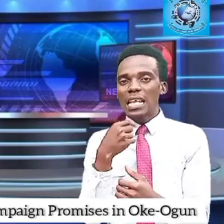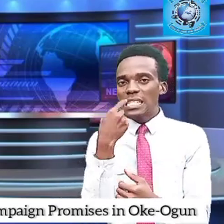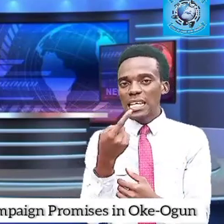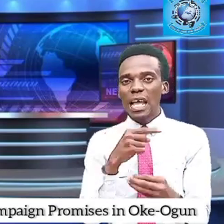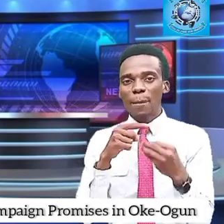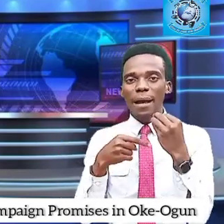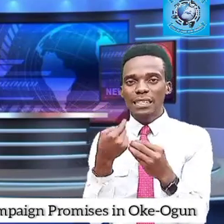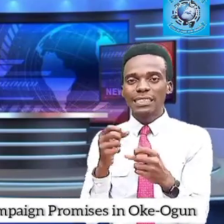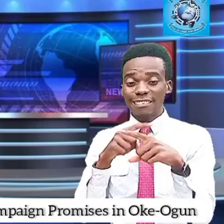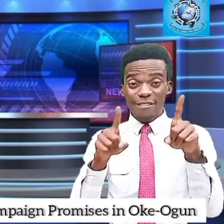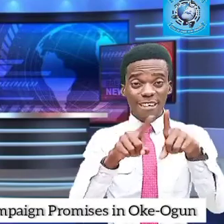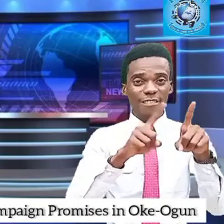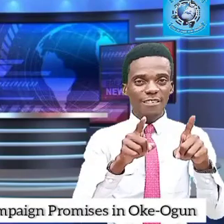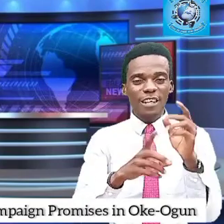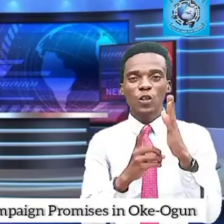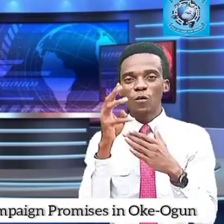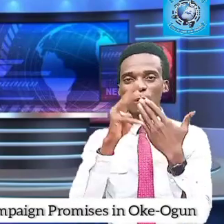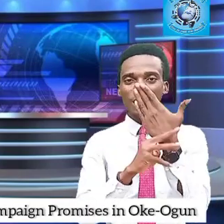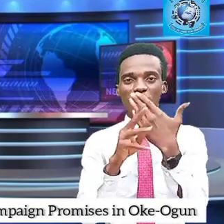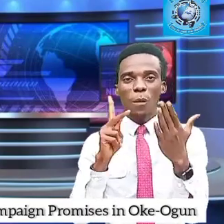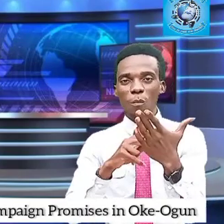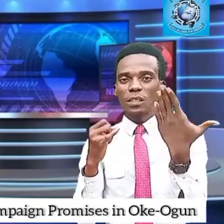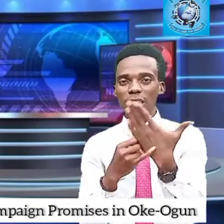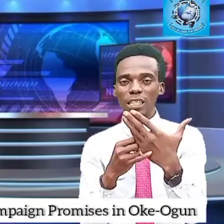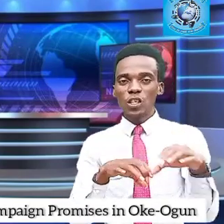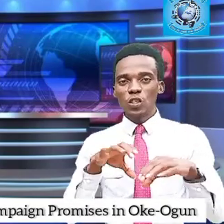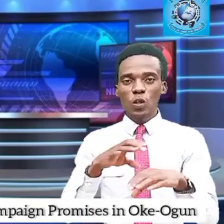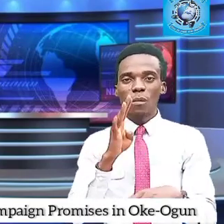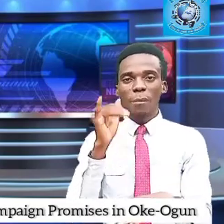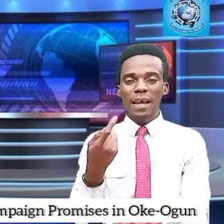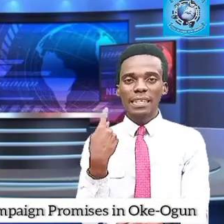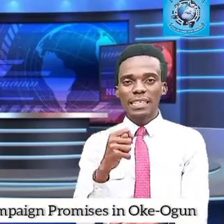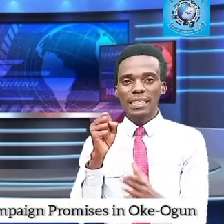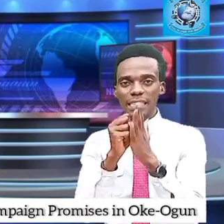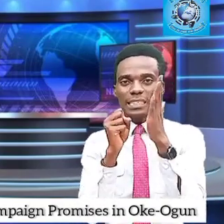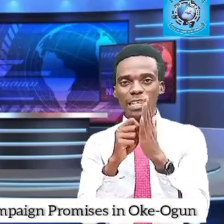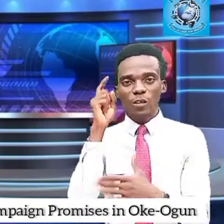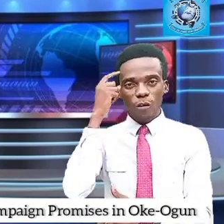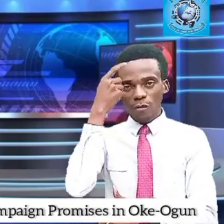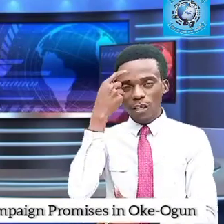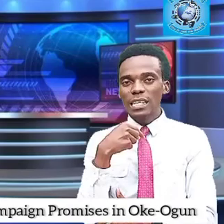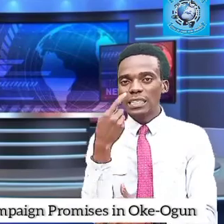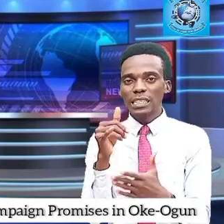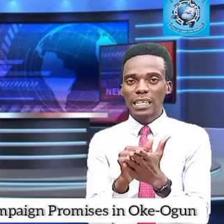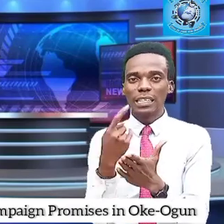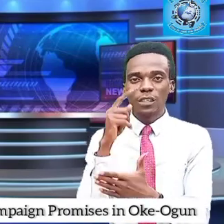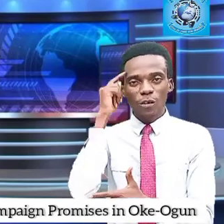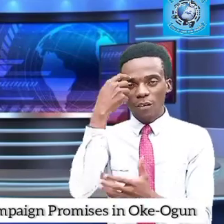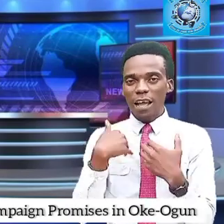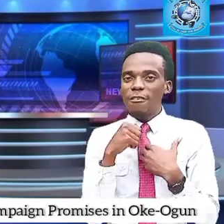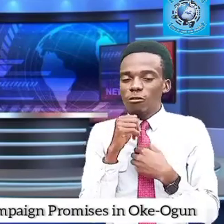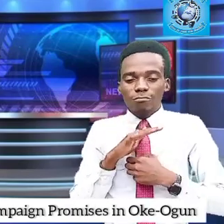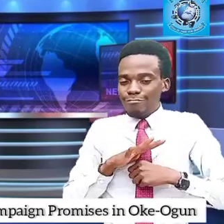several developmental projects embarked upon the state governor, adding that the governor has not